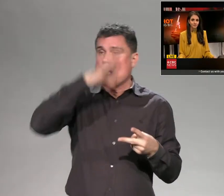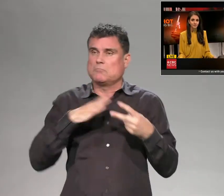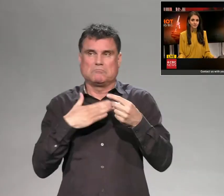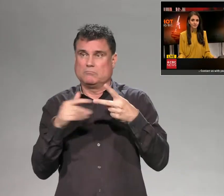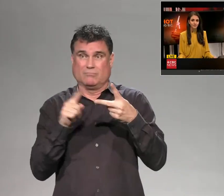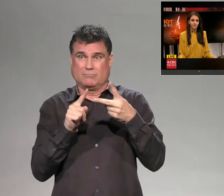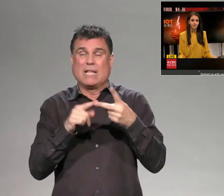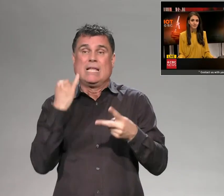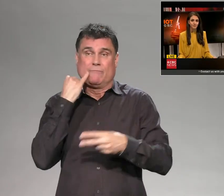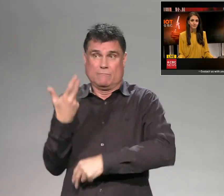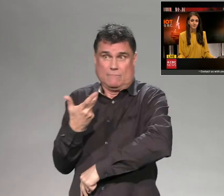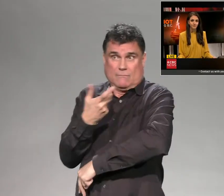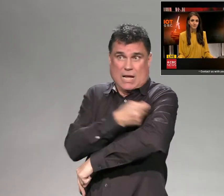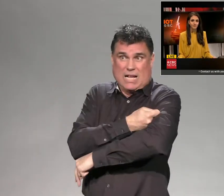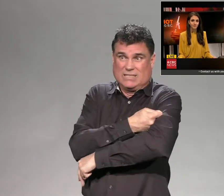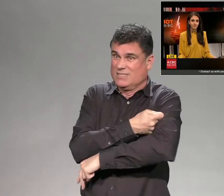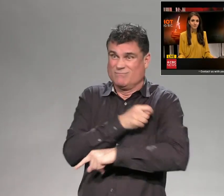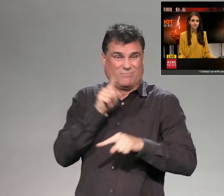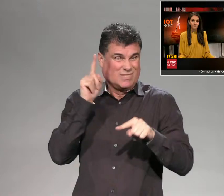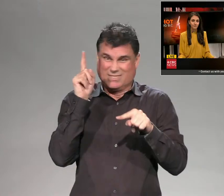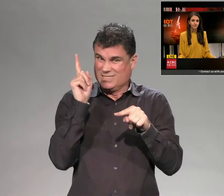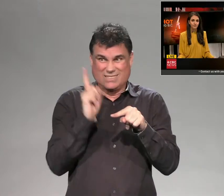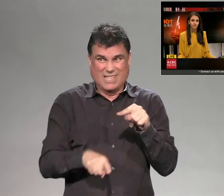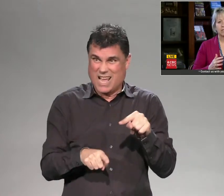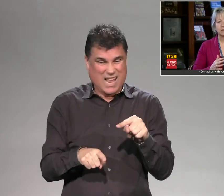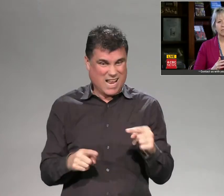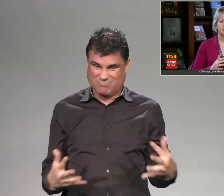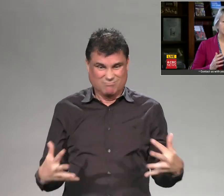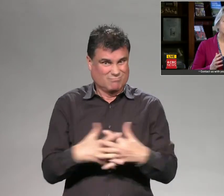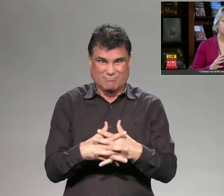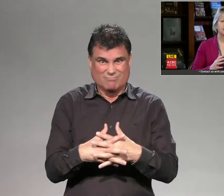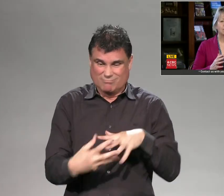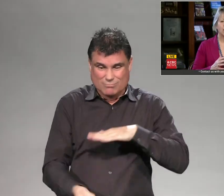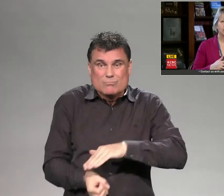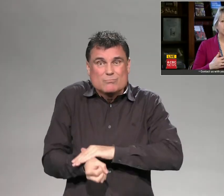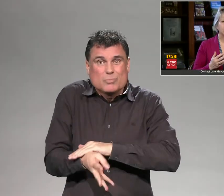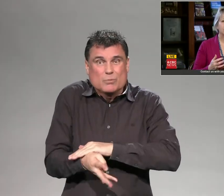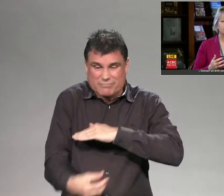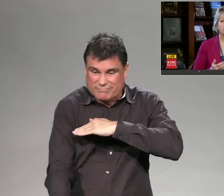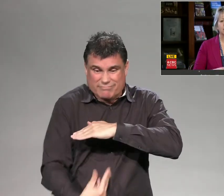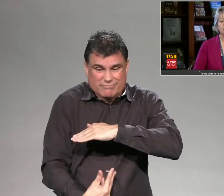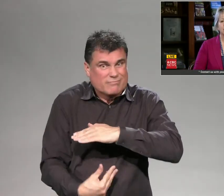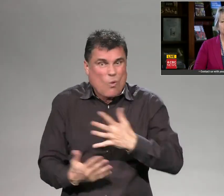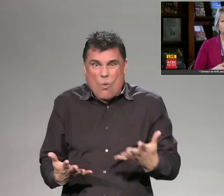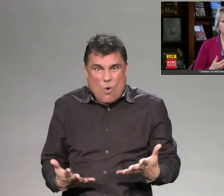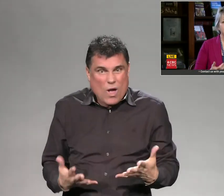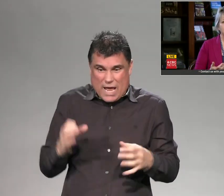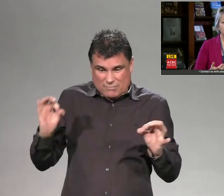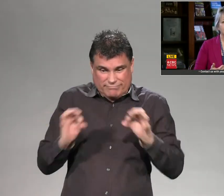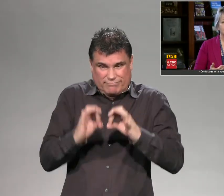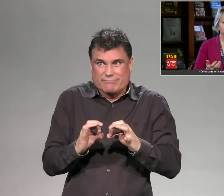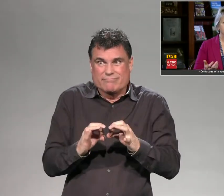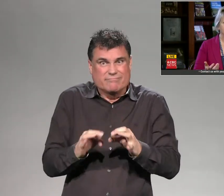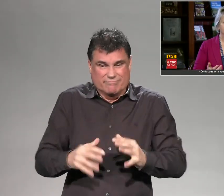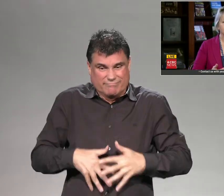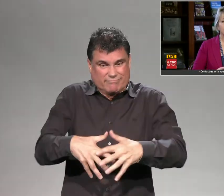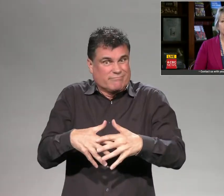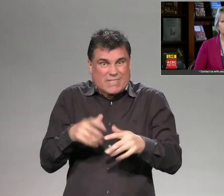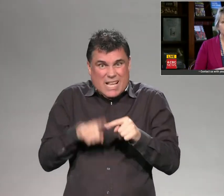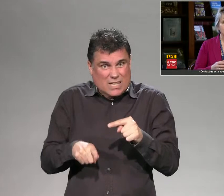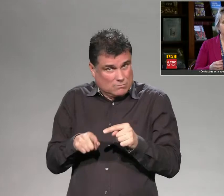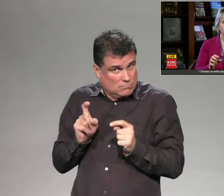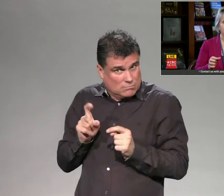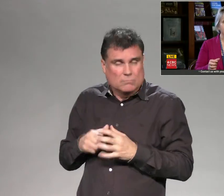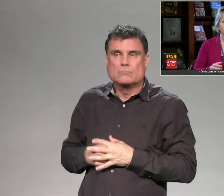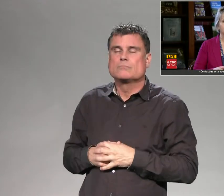Not that we know of. And when we look at sort of biologic plausibility, is this a possibility with the type of vaccines? And so we're